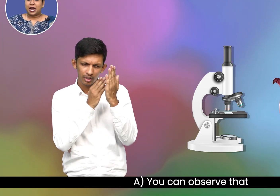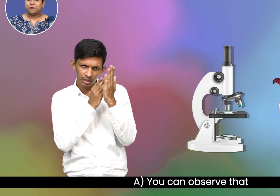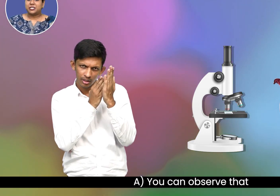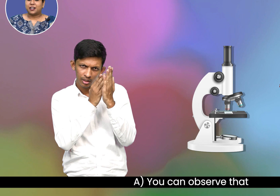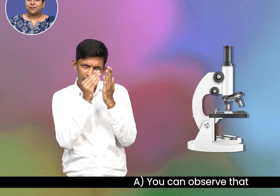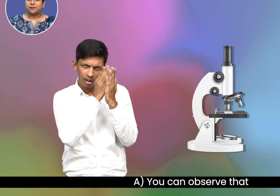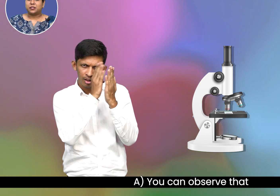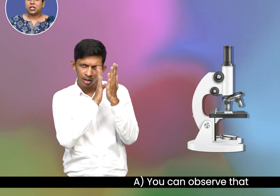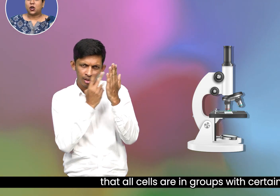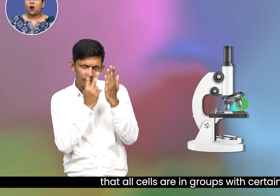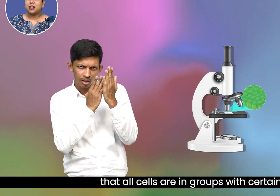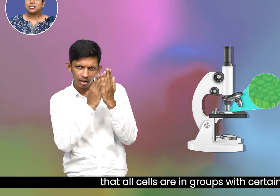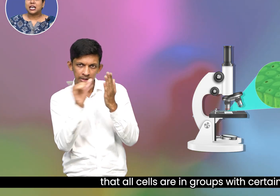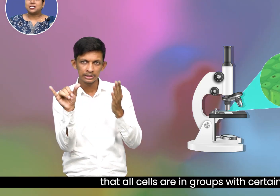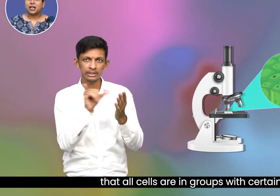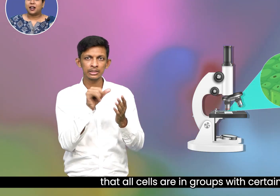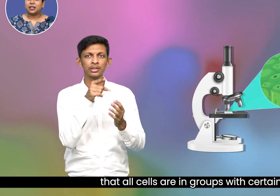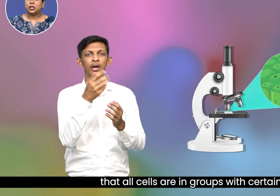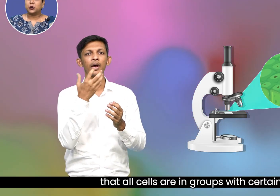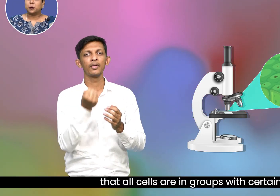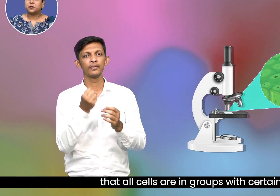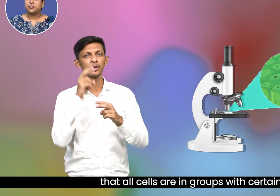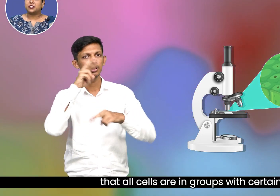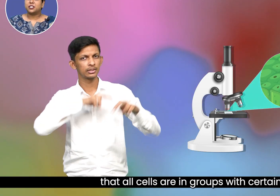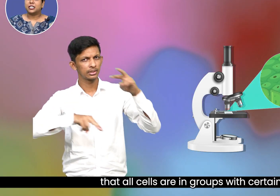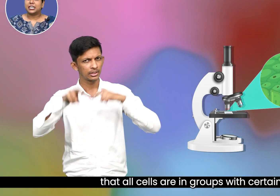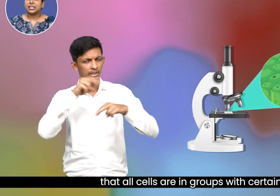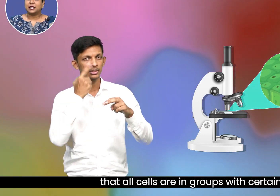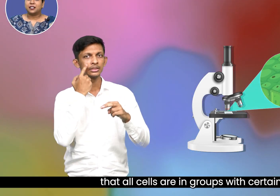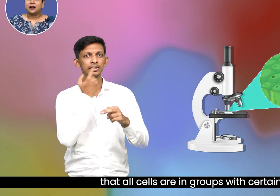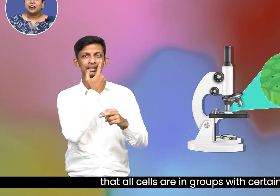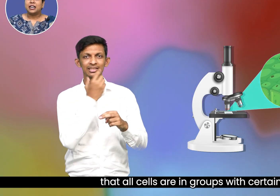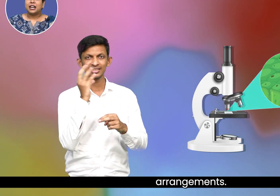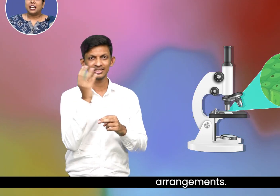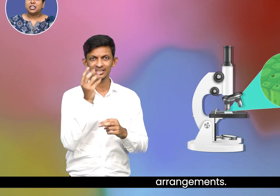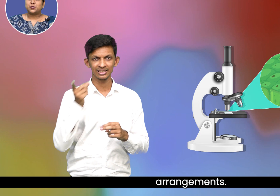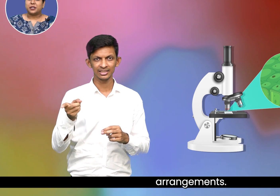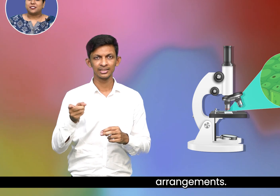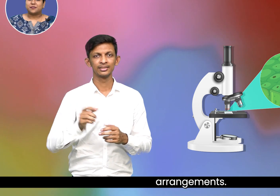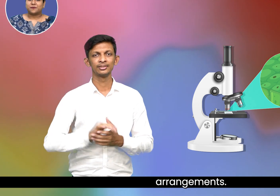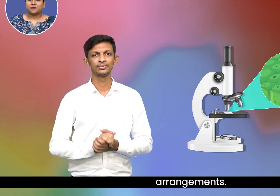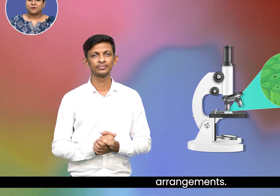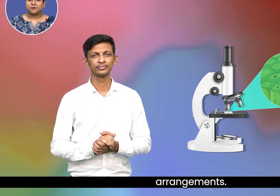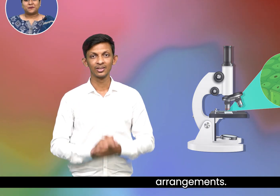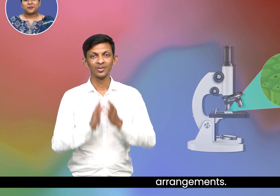You can observe that all cells are in groups with certain arrangement.